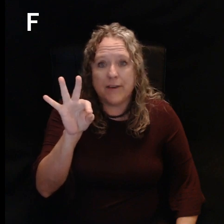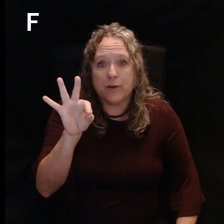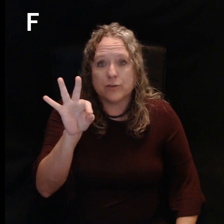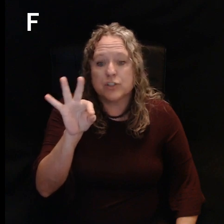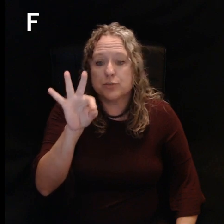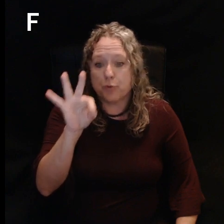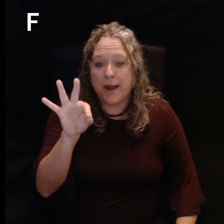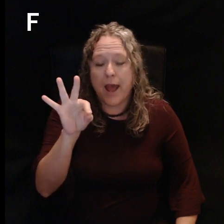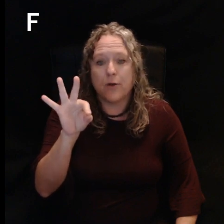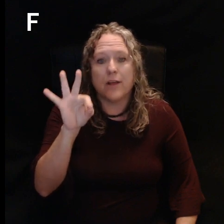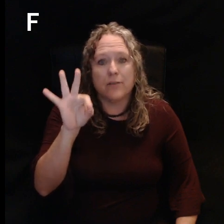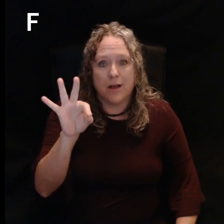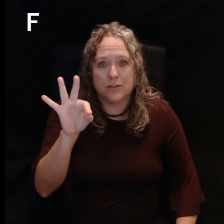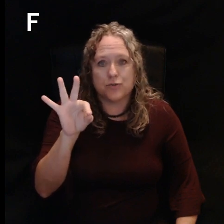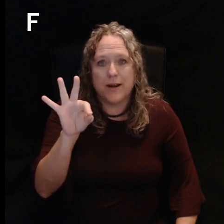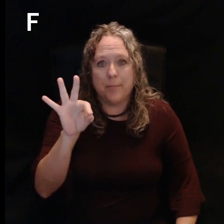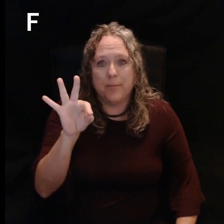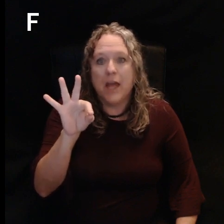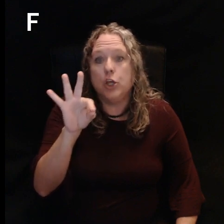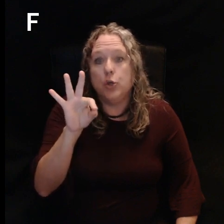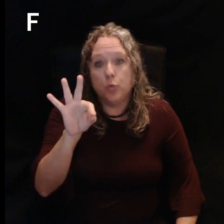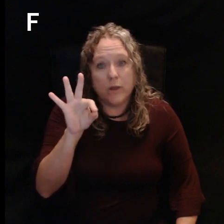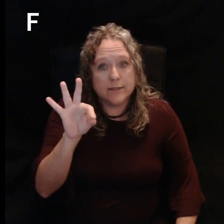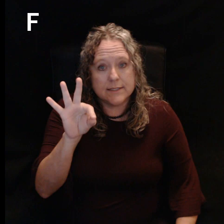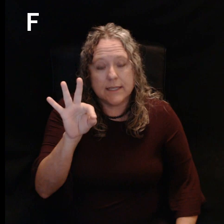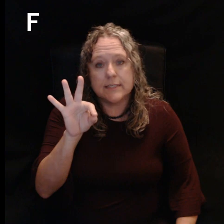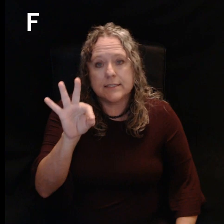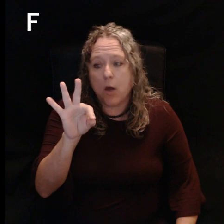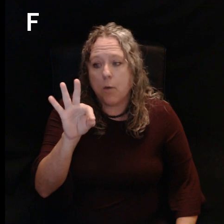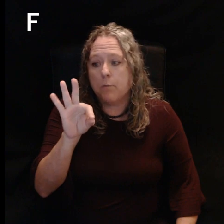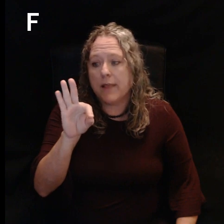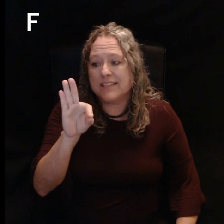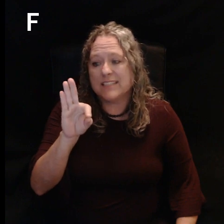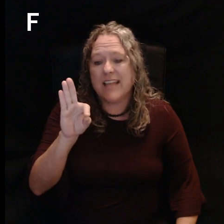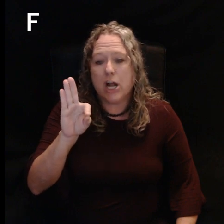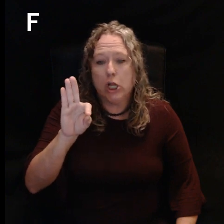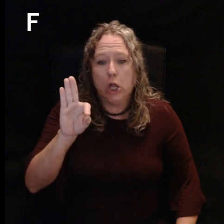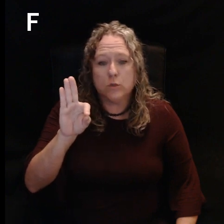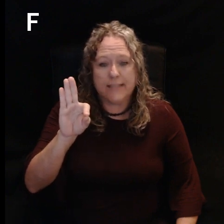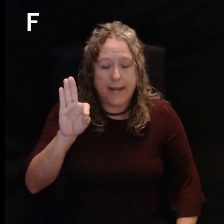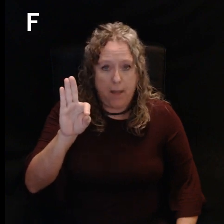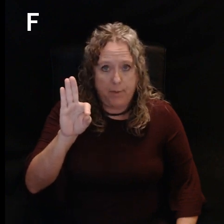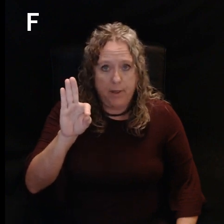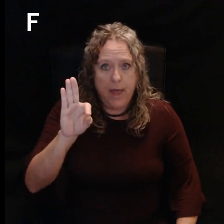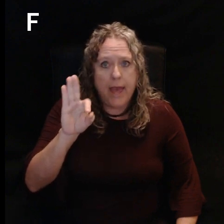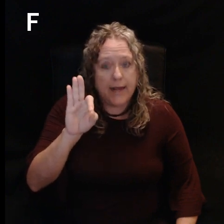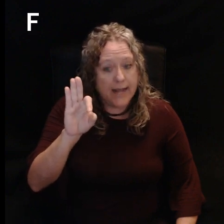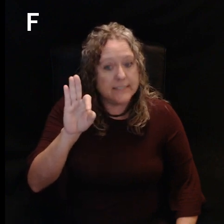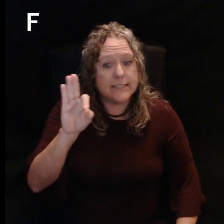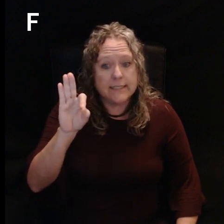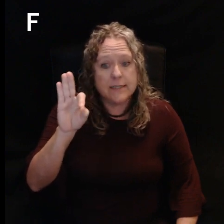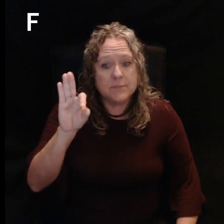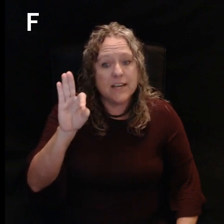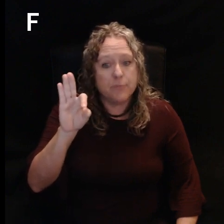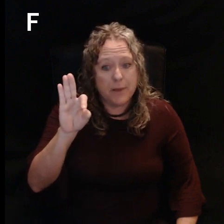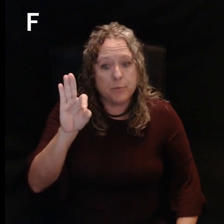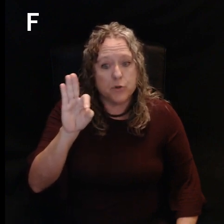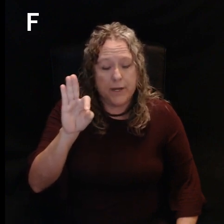fingers spread out straight up. You will see some places that close that up. And I see some deaf people doing it